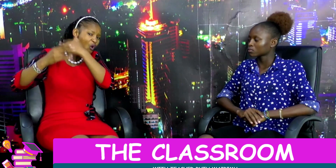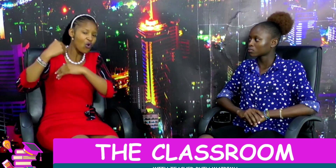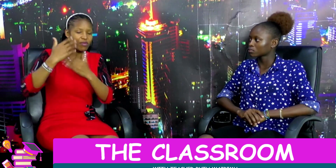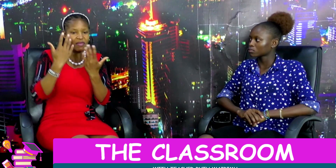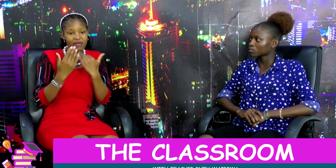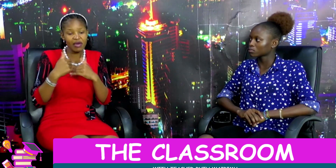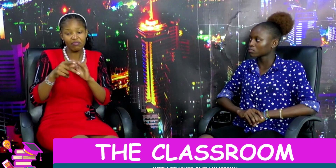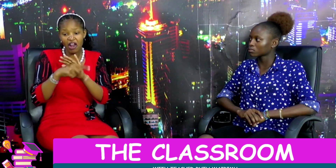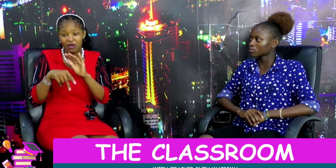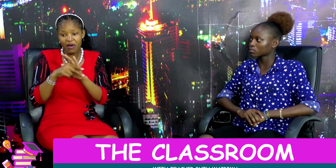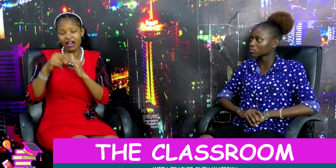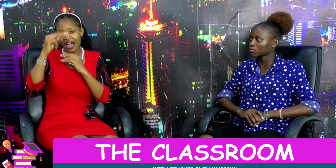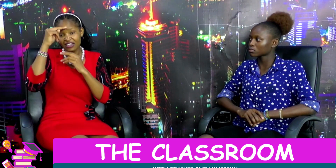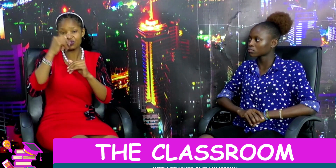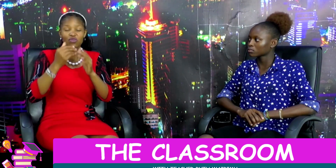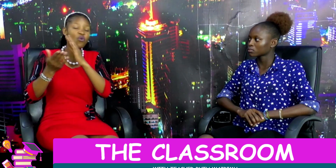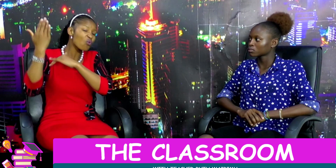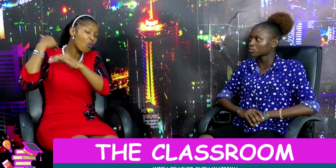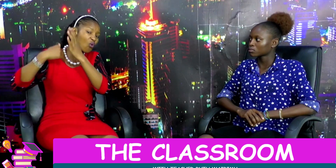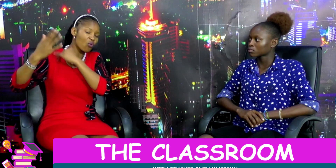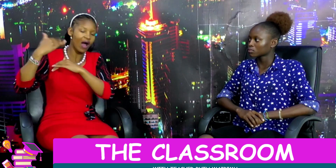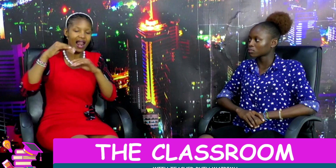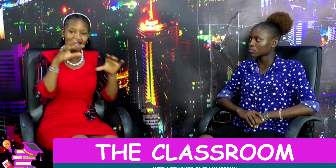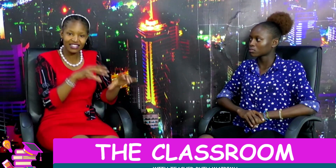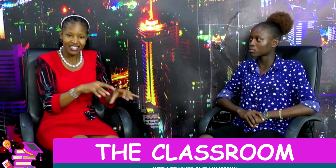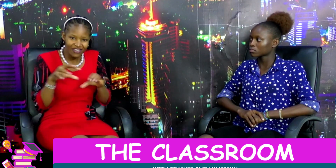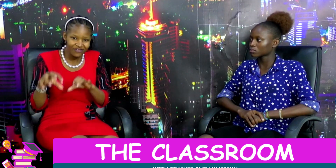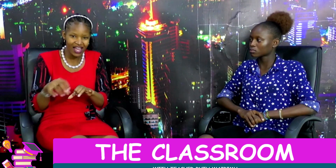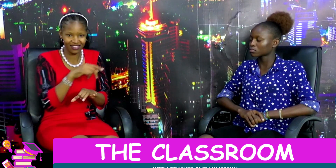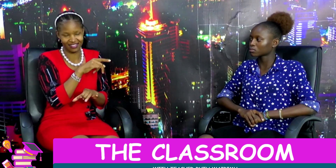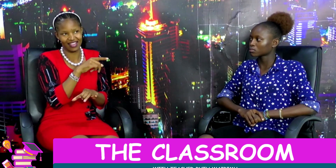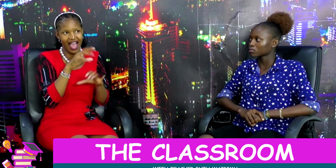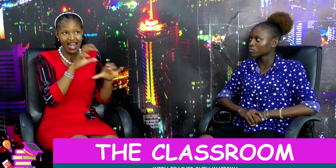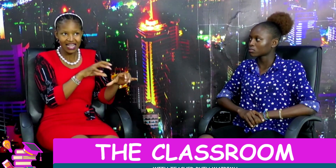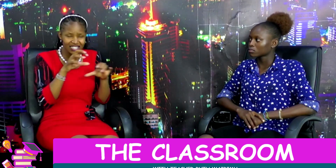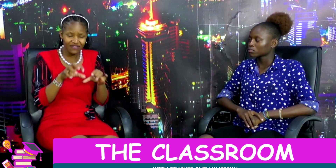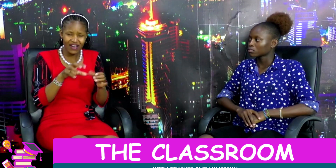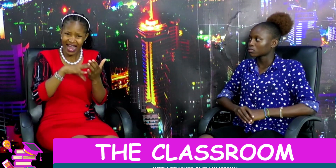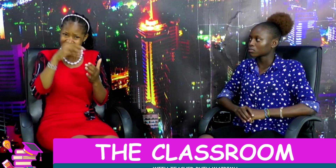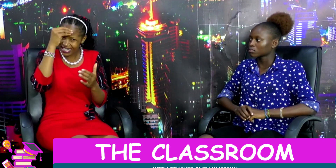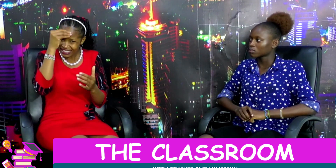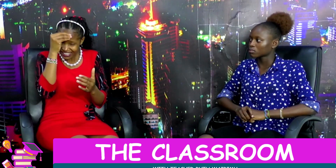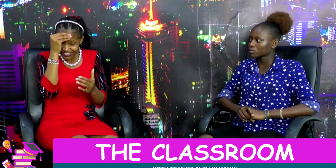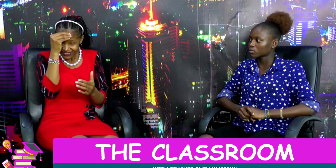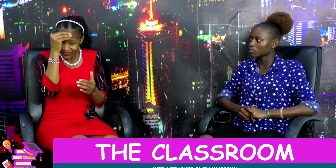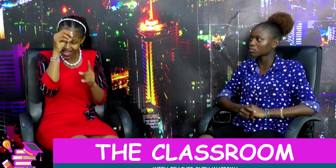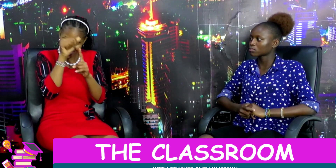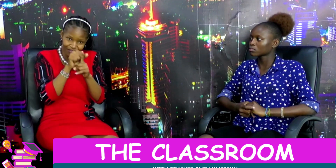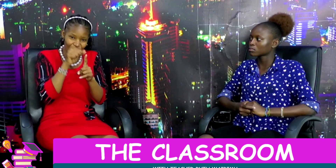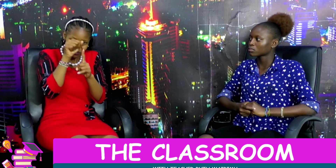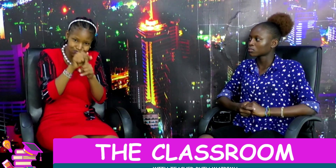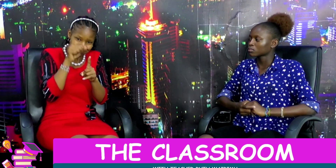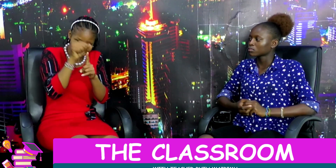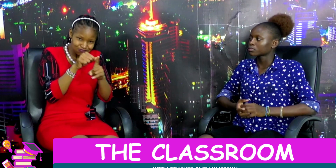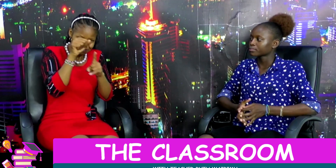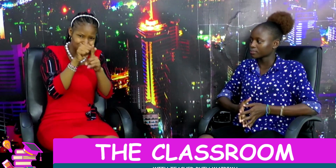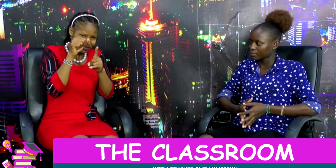learn, maybe where she went to primary school, if she had any challenges, if it was hard for her